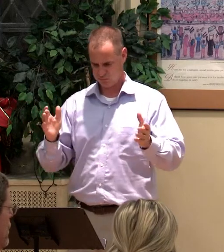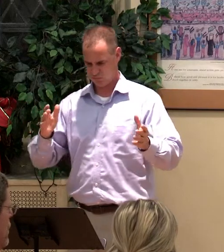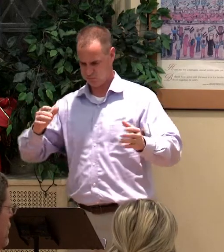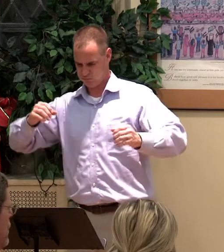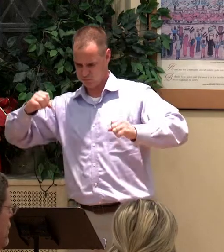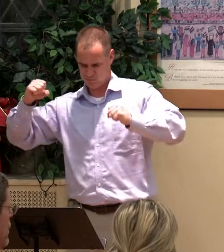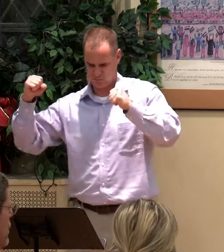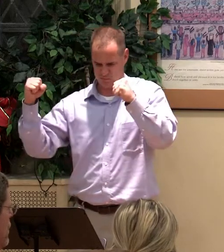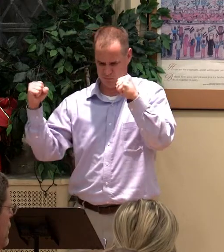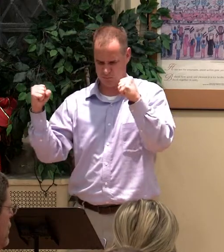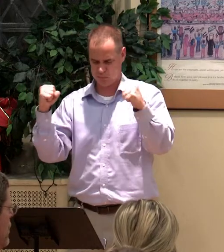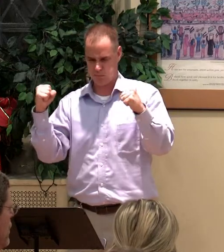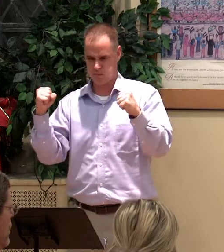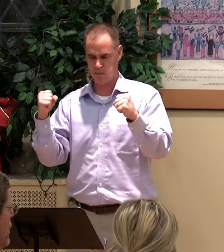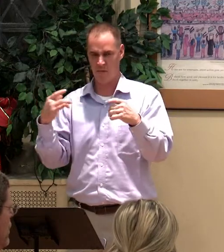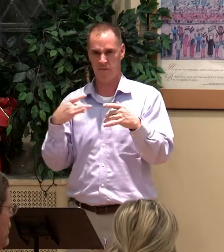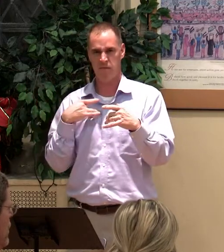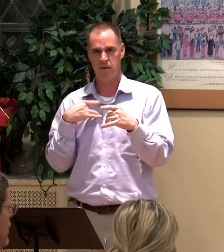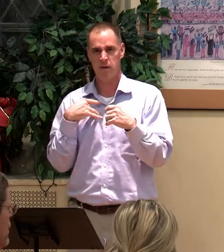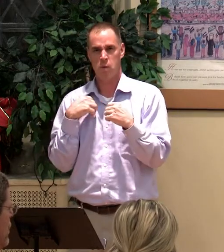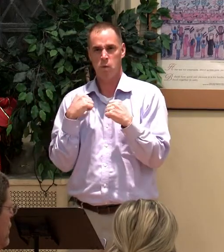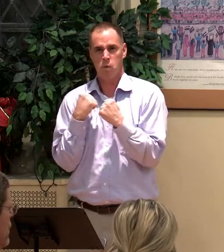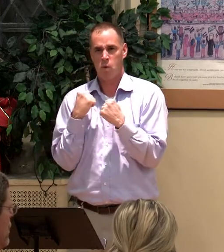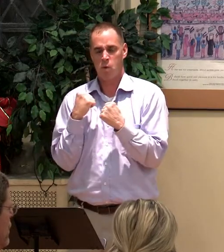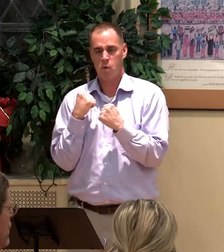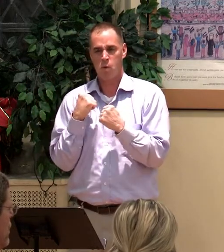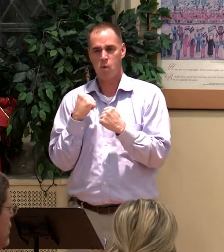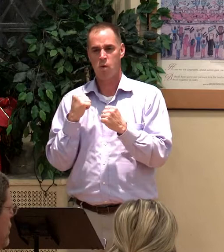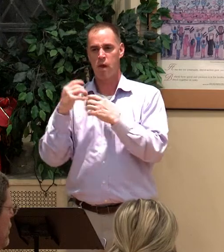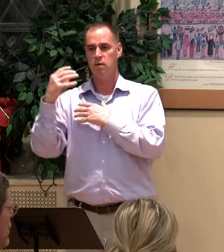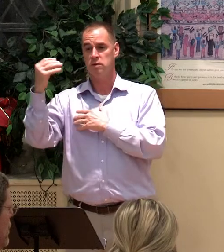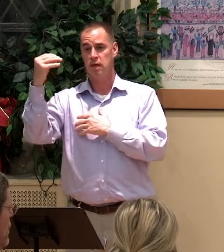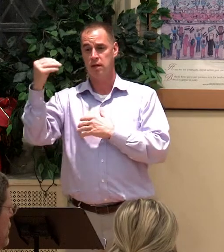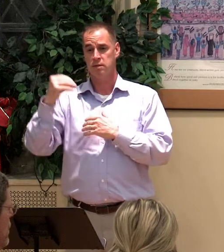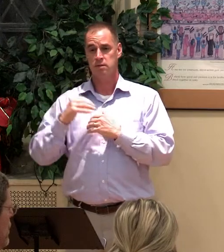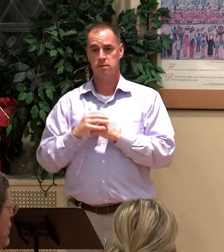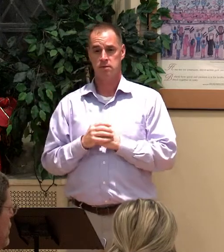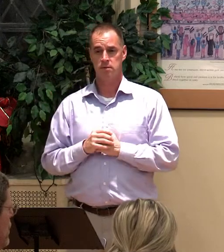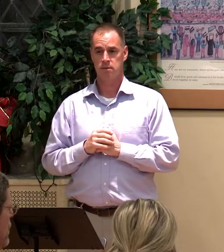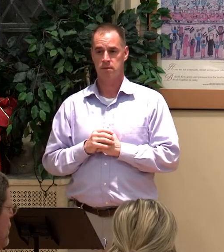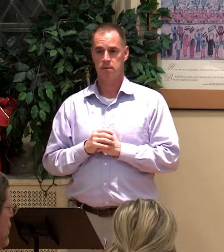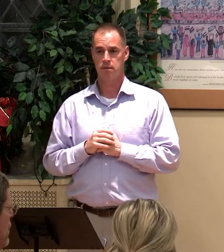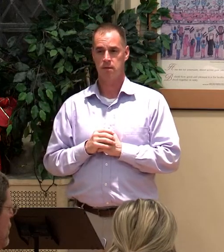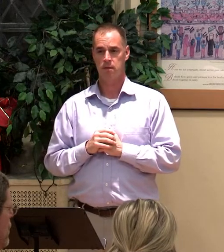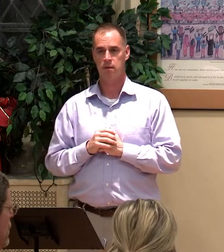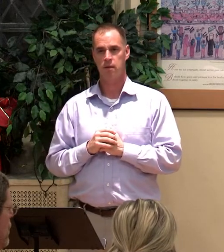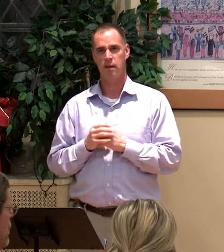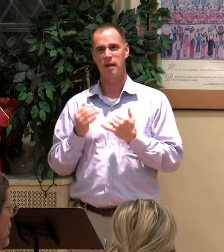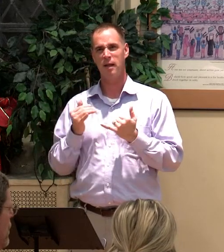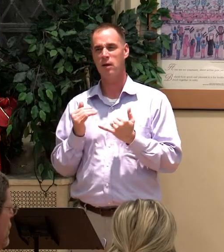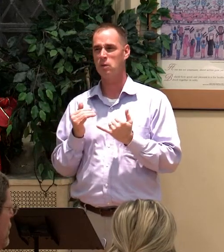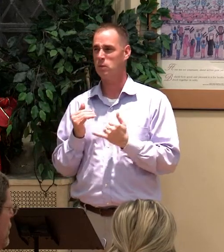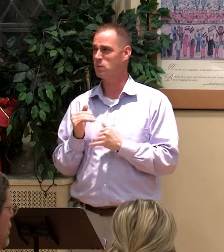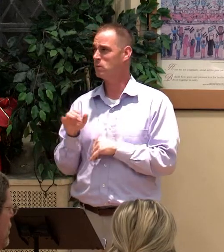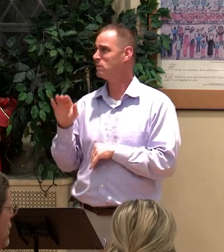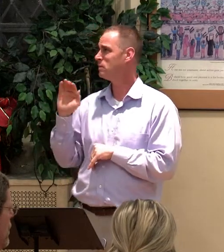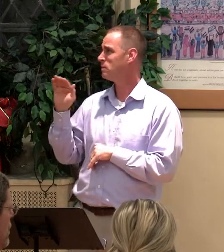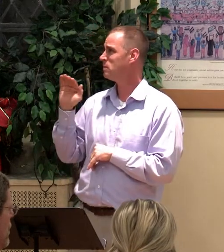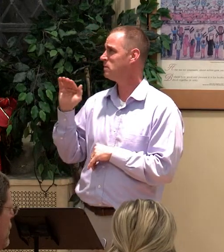rain pulls your tender skin right out and into the cold. It's raining, miss, you